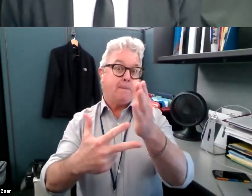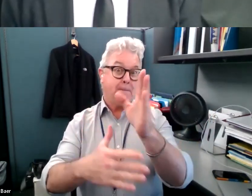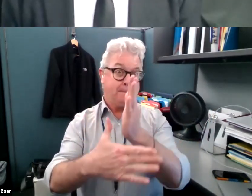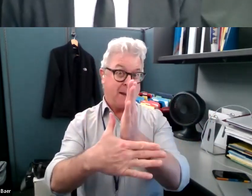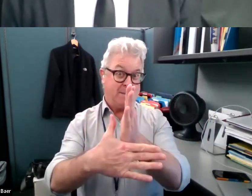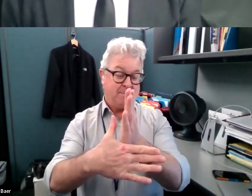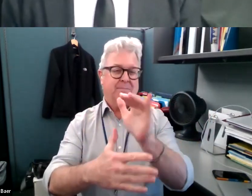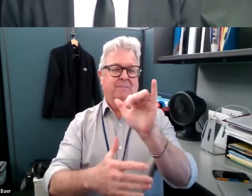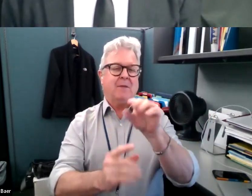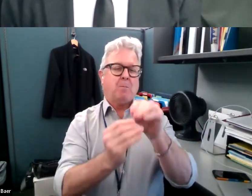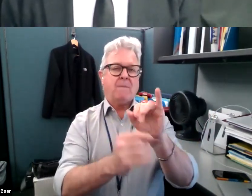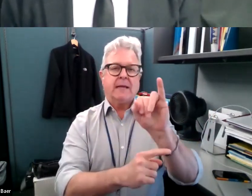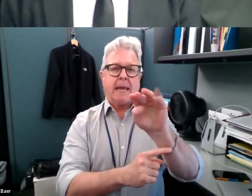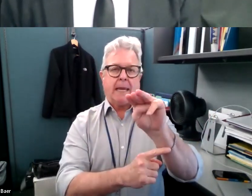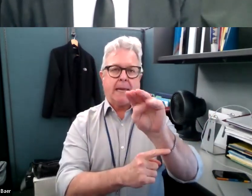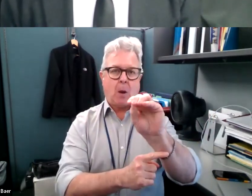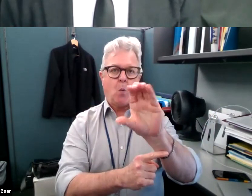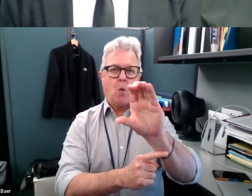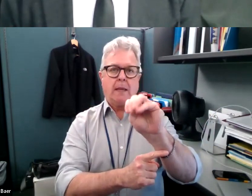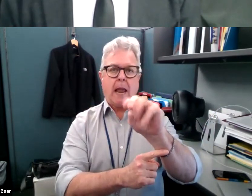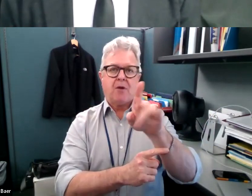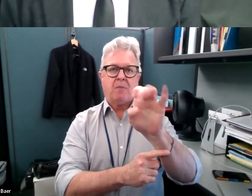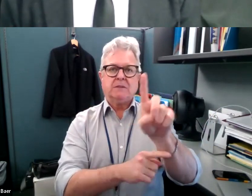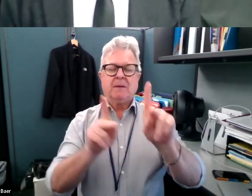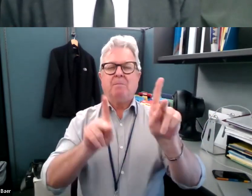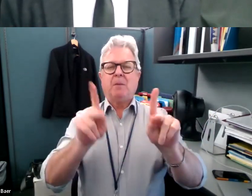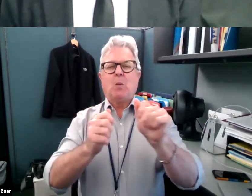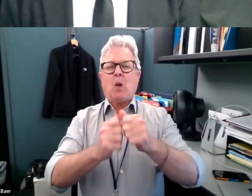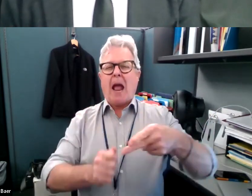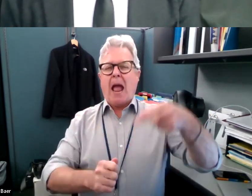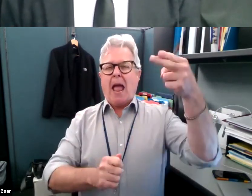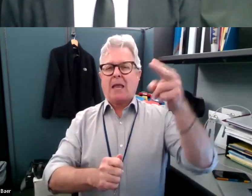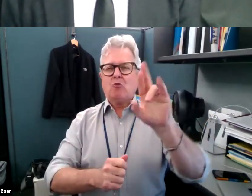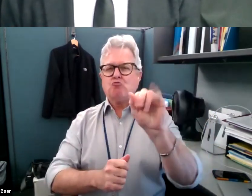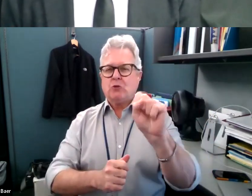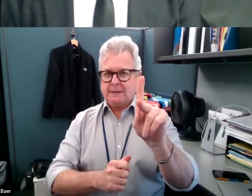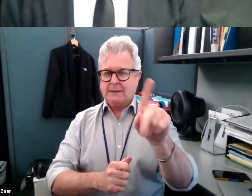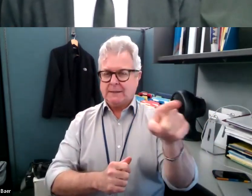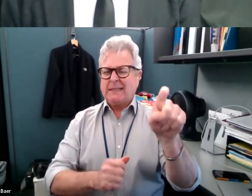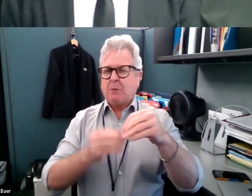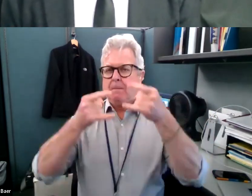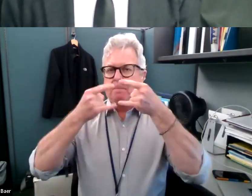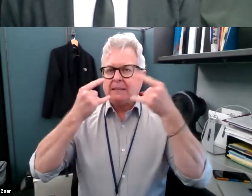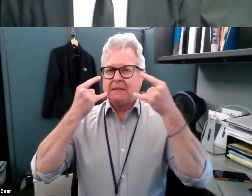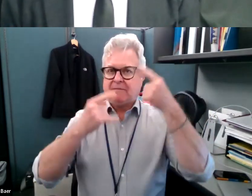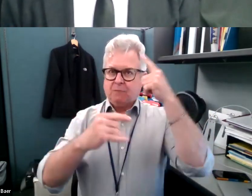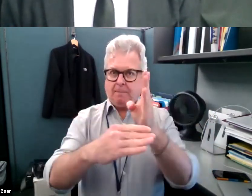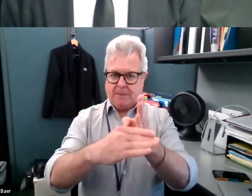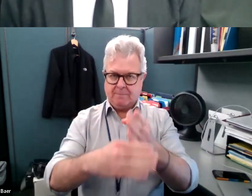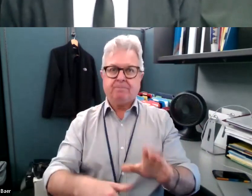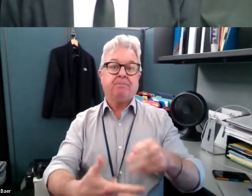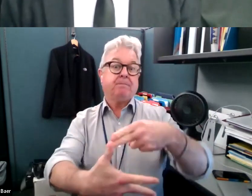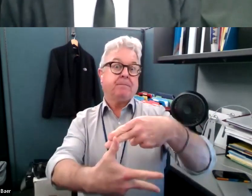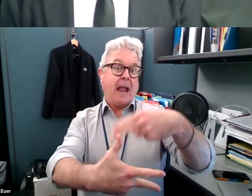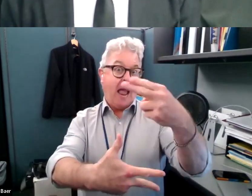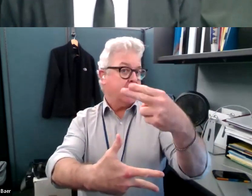there's no masks. Unless you're immunocompromised, you're at high risk. So they